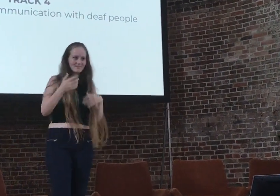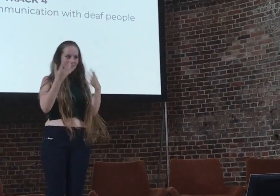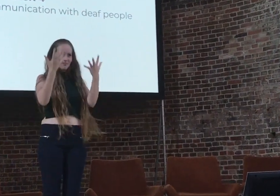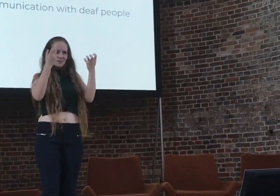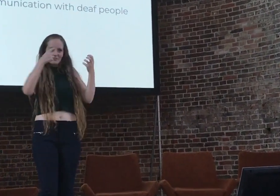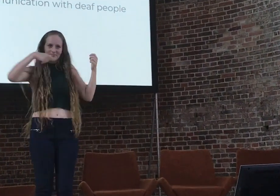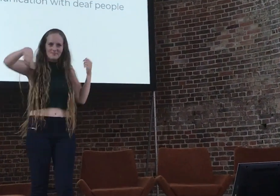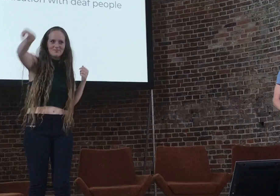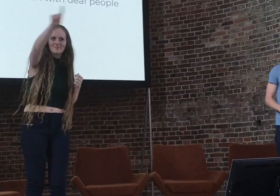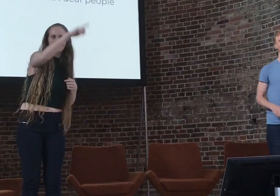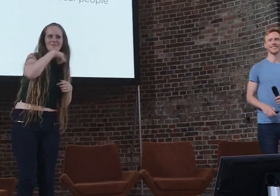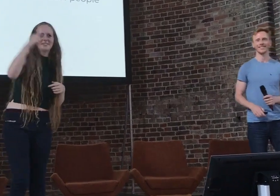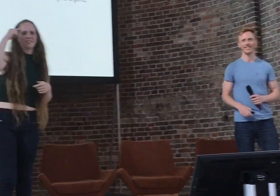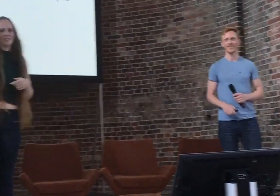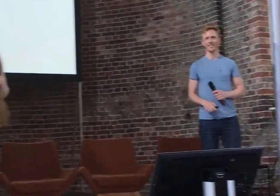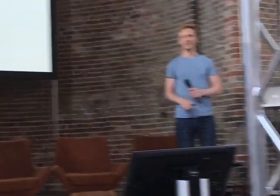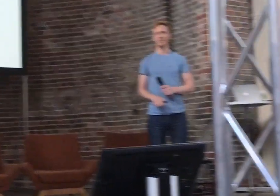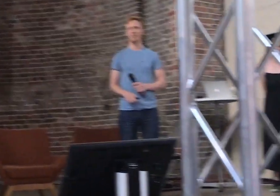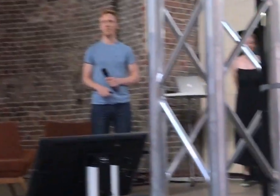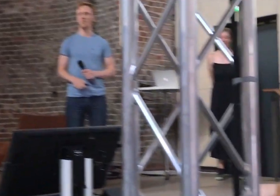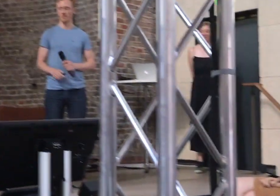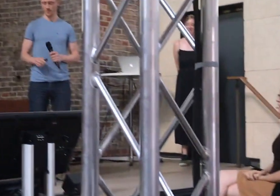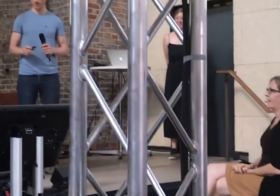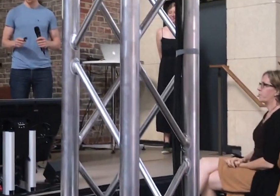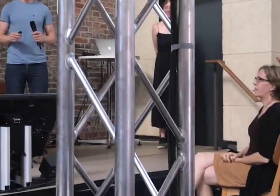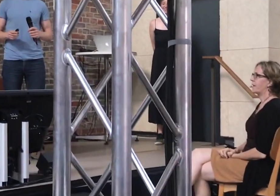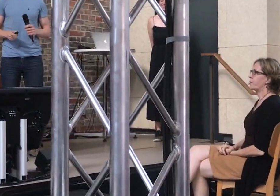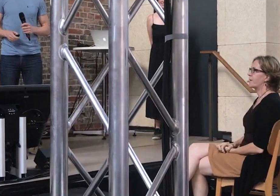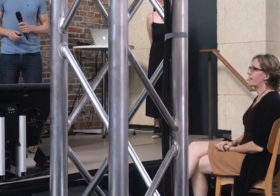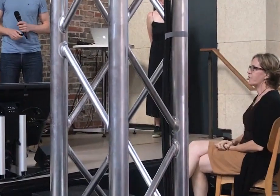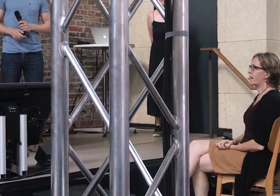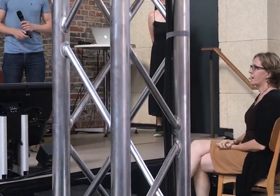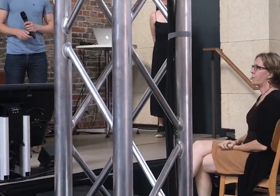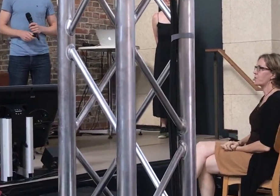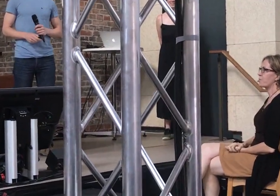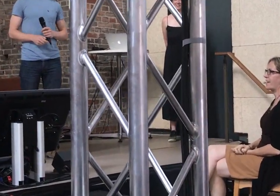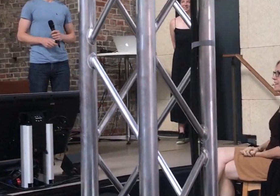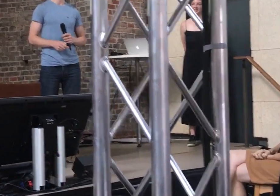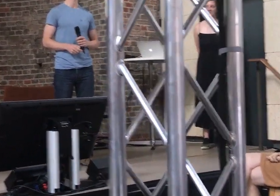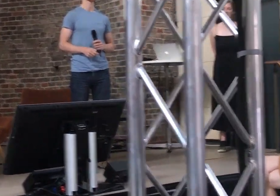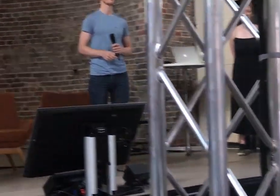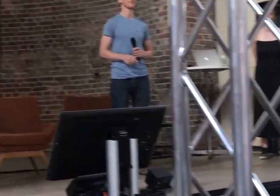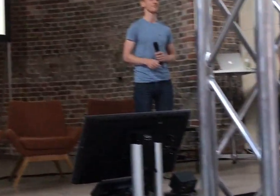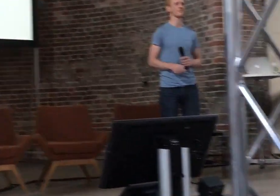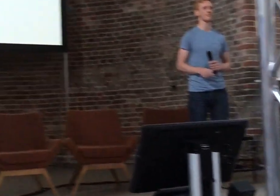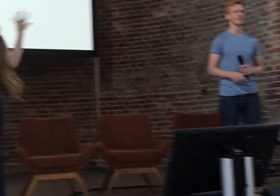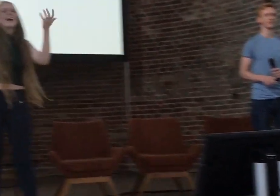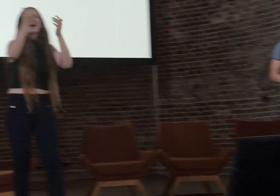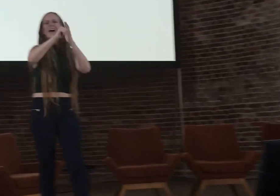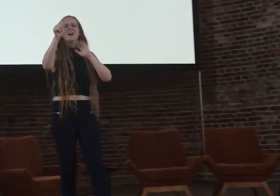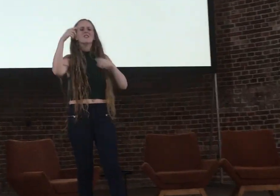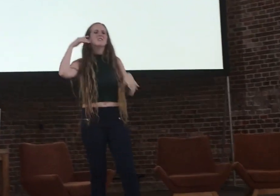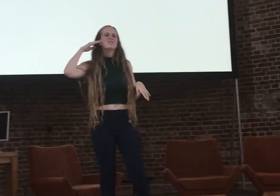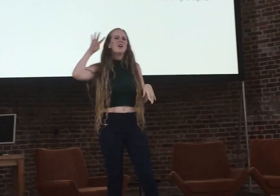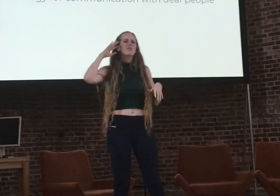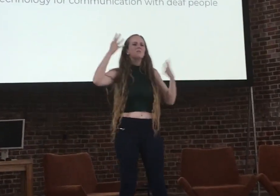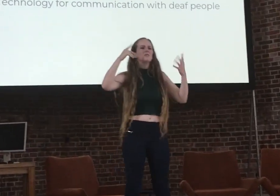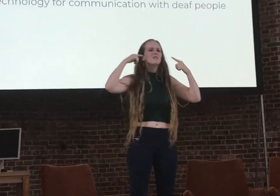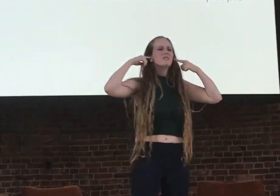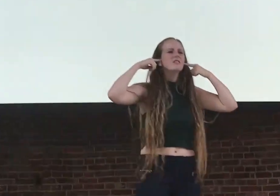Hi, good afternoon, everybody. I would like you to get your eyeballs ready to use your eyes today for our presentation.